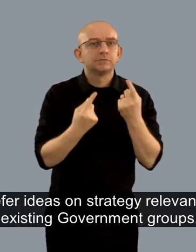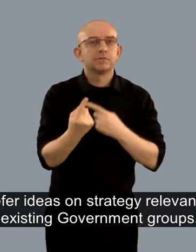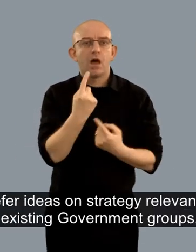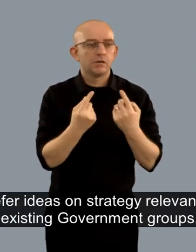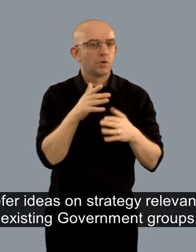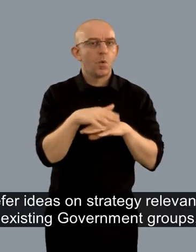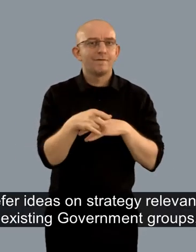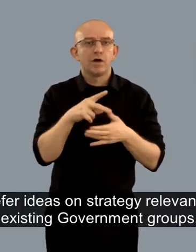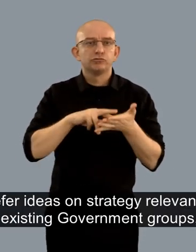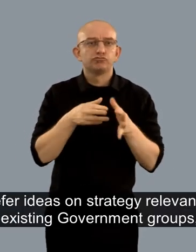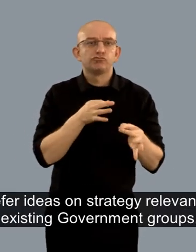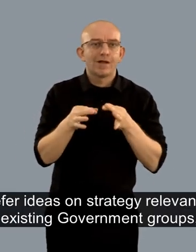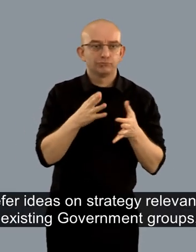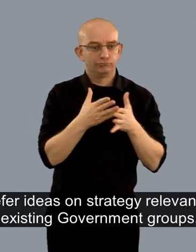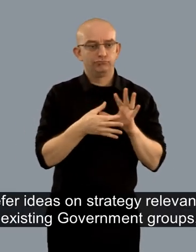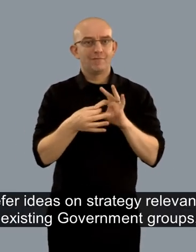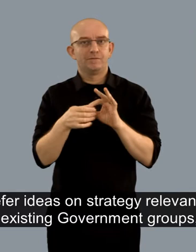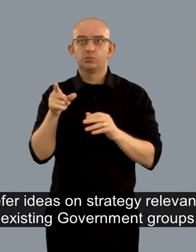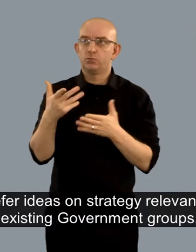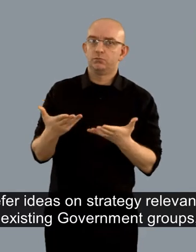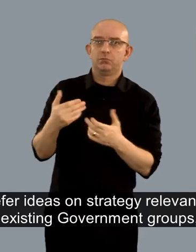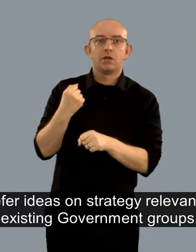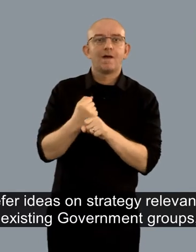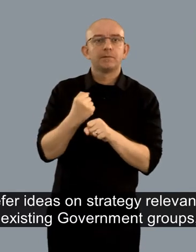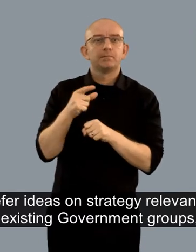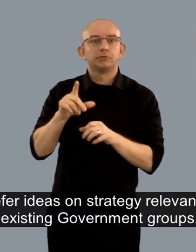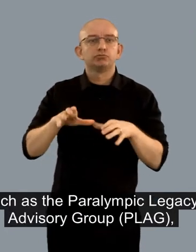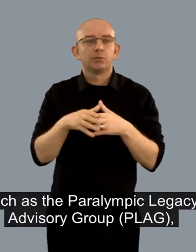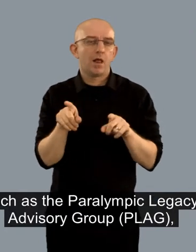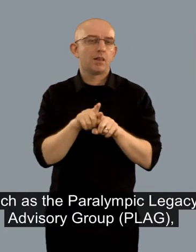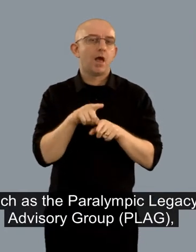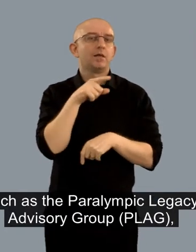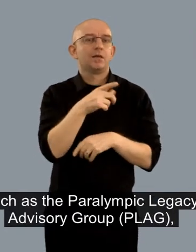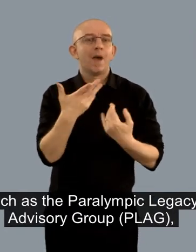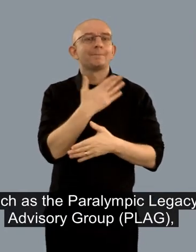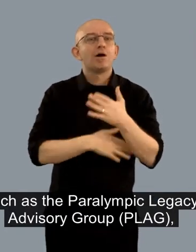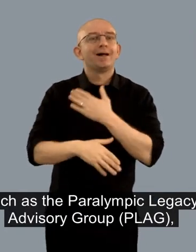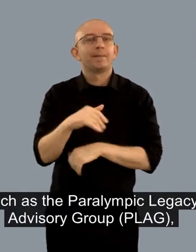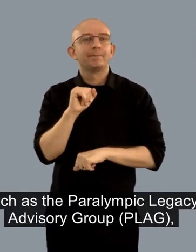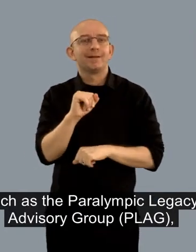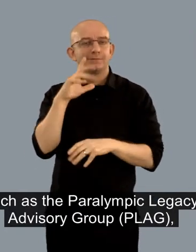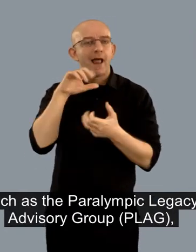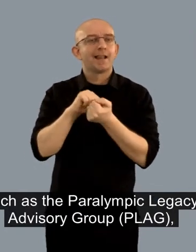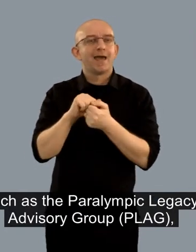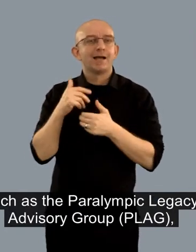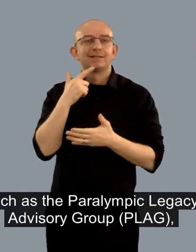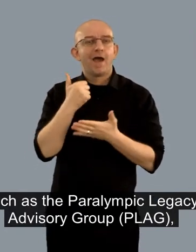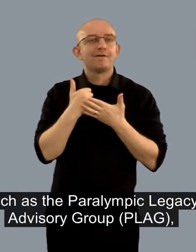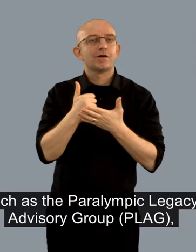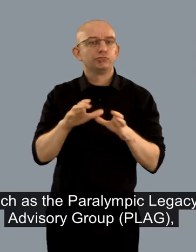Refer ideas on strategy relevant to existing government groups, such as the Paralympic Legacy Advisory